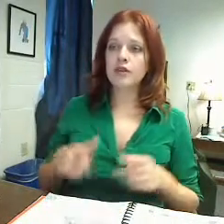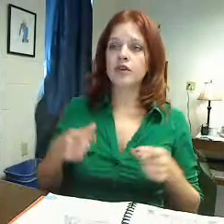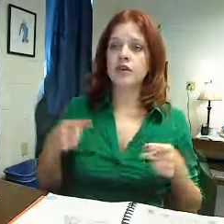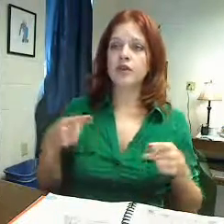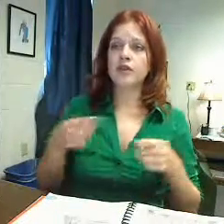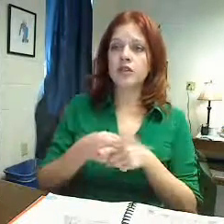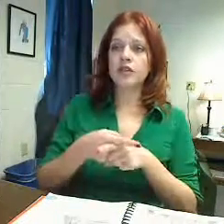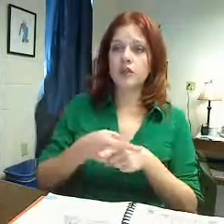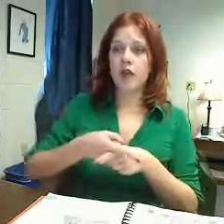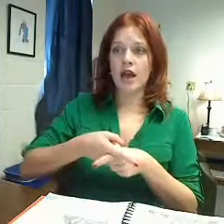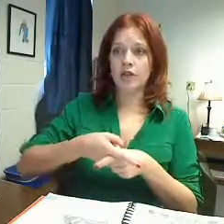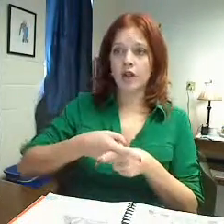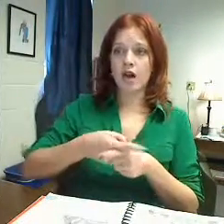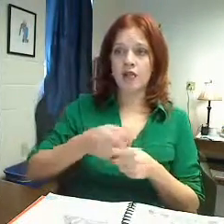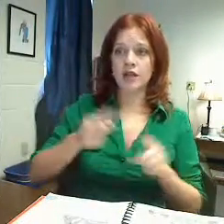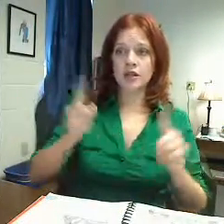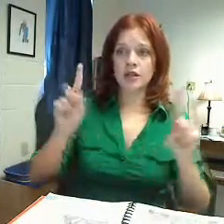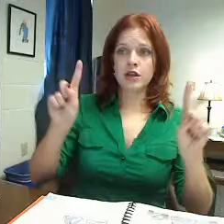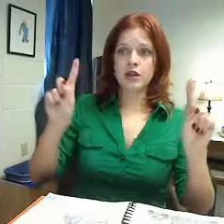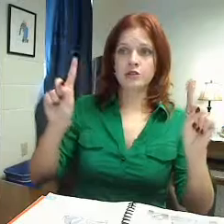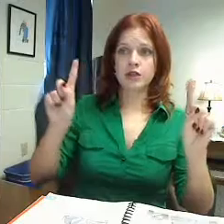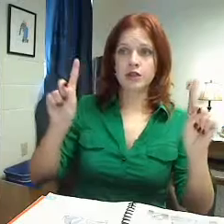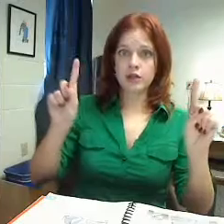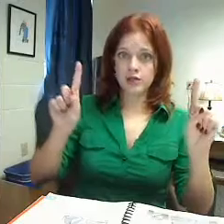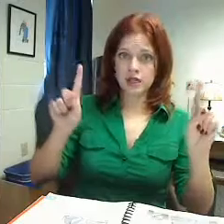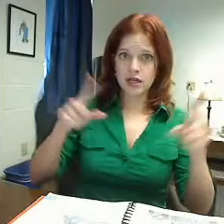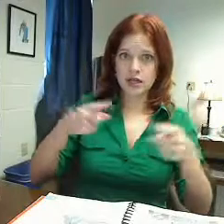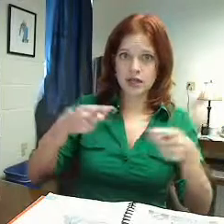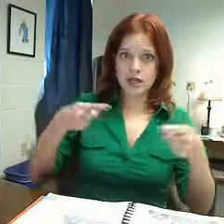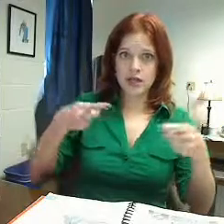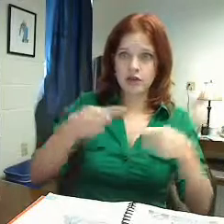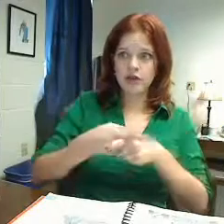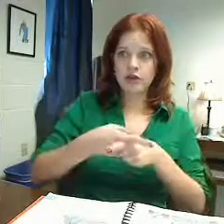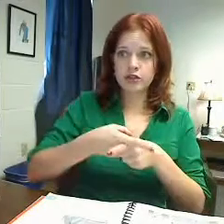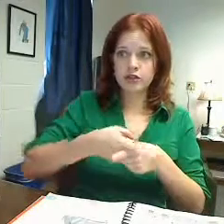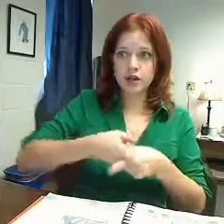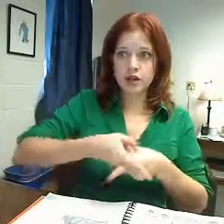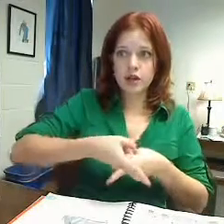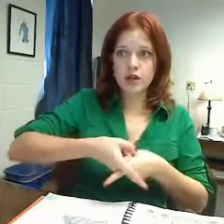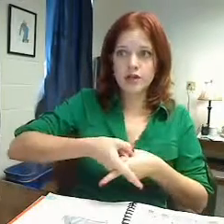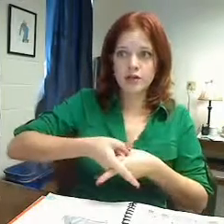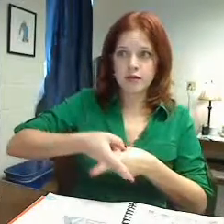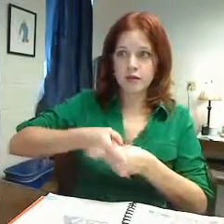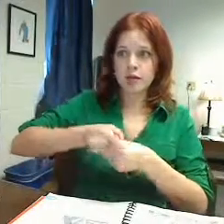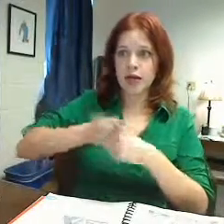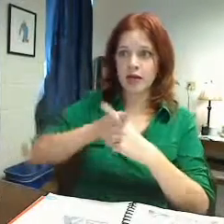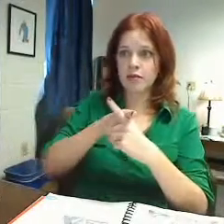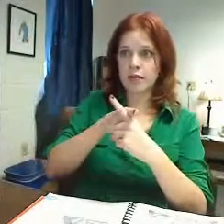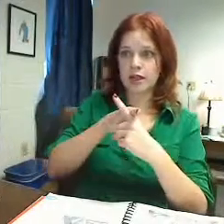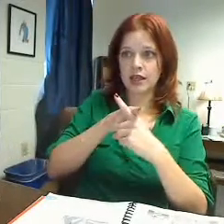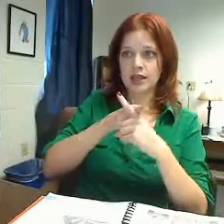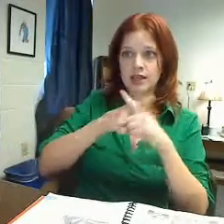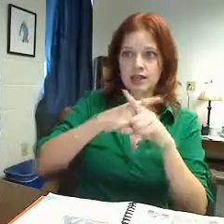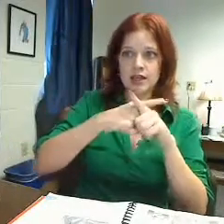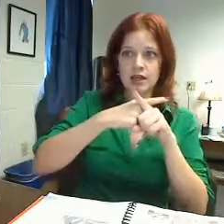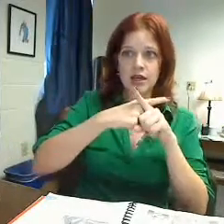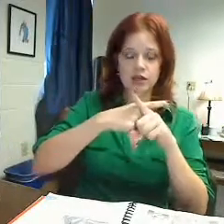To conflict or have a conflict, you have two closed D's, and your fingers are going to come across and they're going to end up like this. See how they're